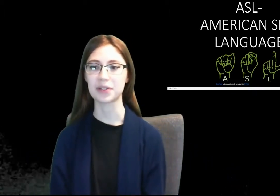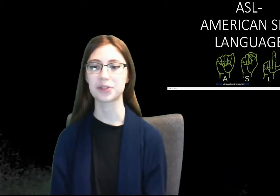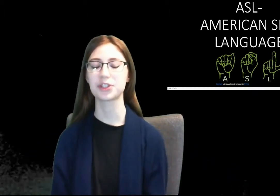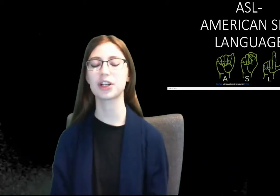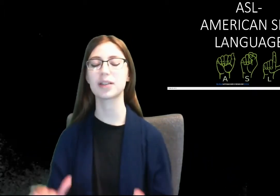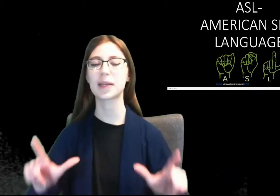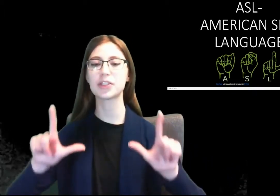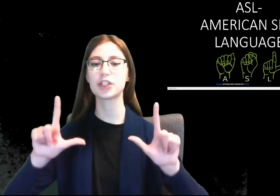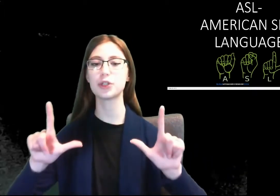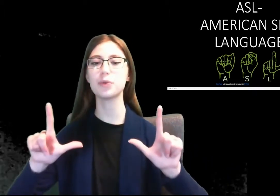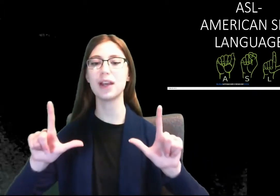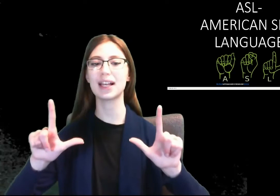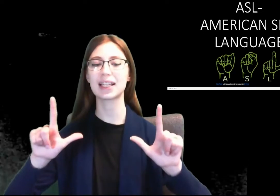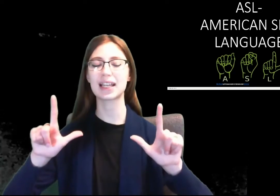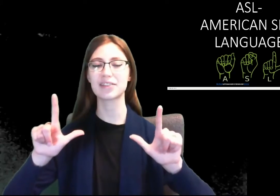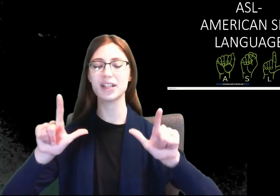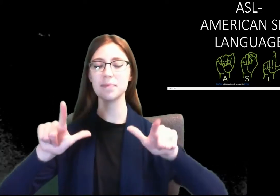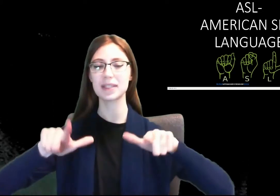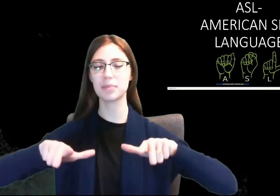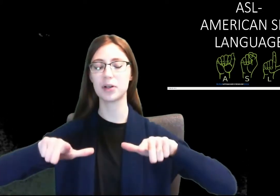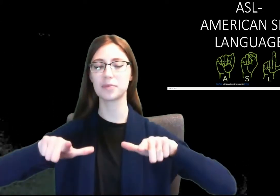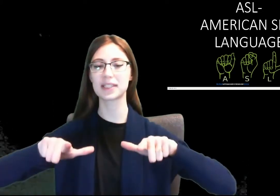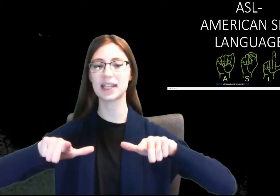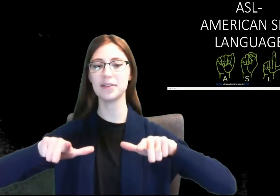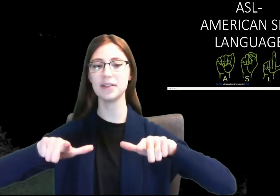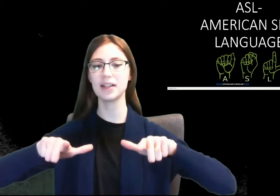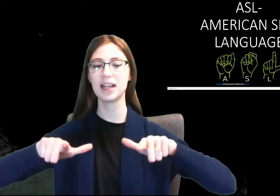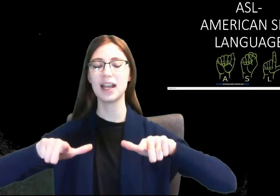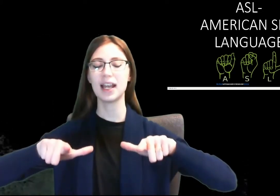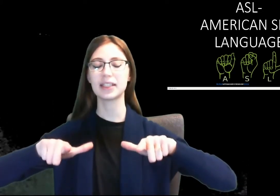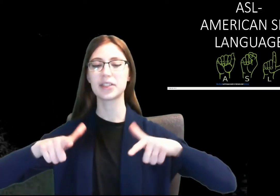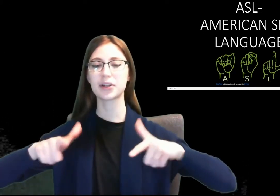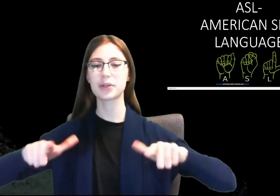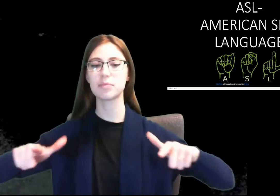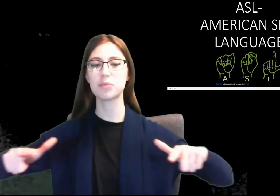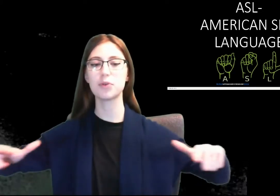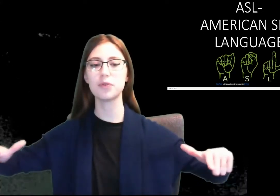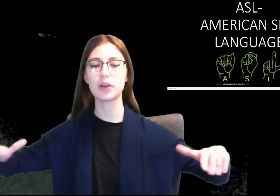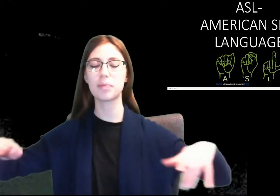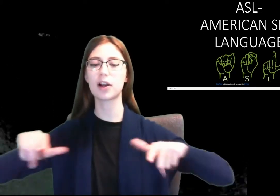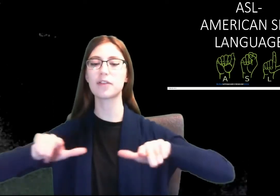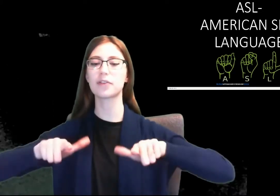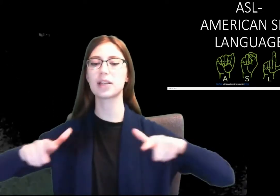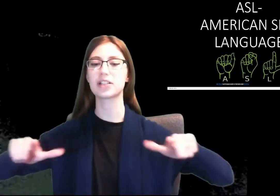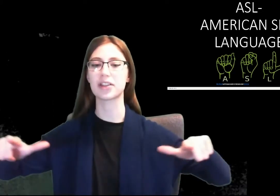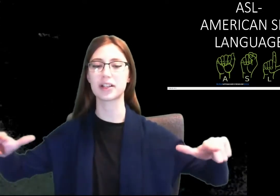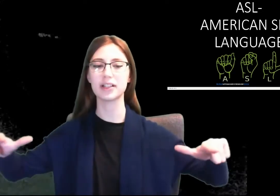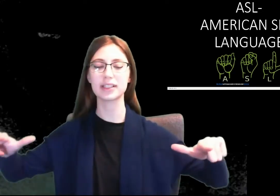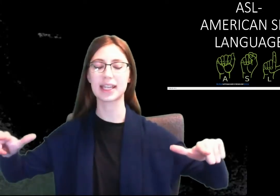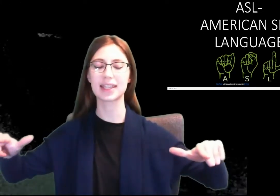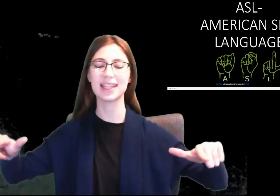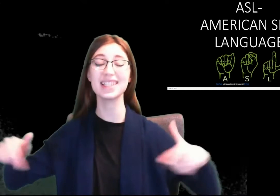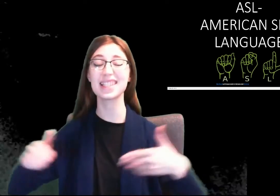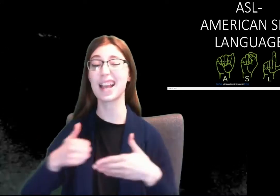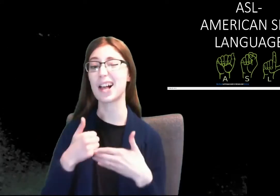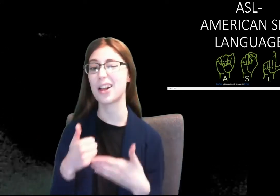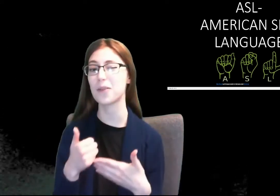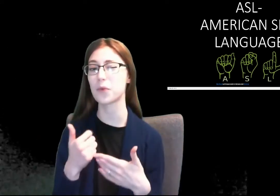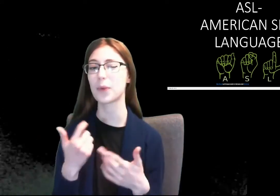language. You're going to make two L hand shapes, palms down, and then they're going to move apart from each other like this. A helpful way to